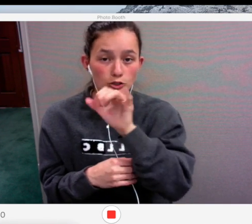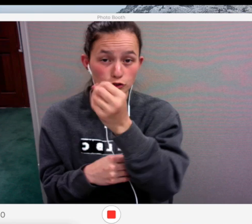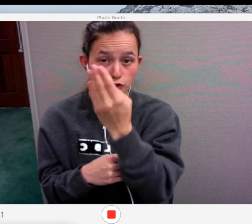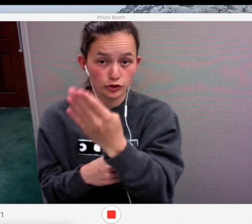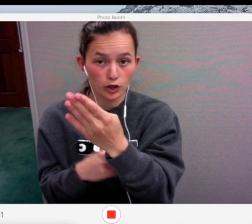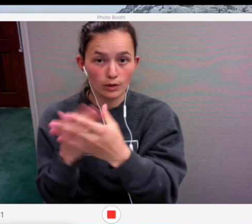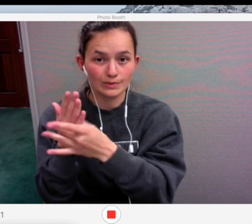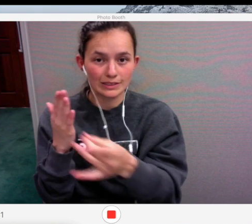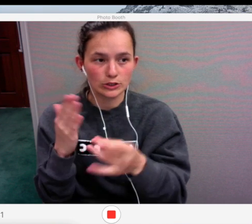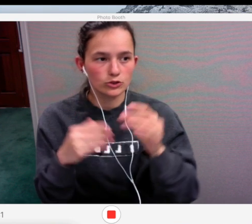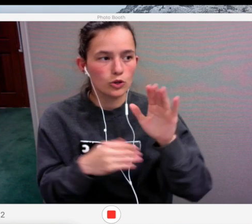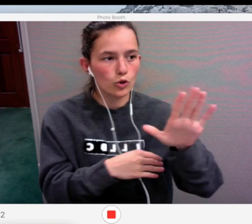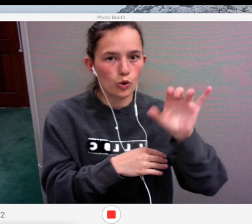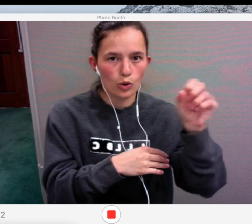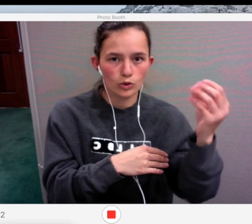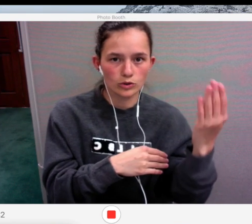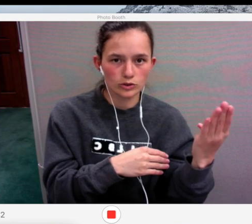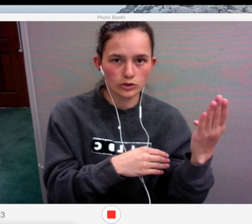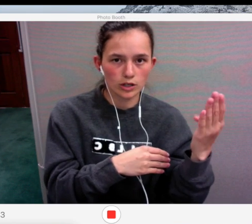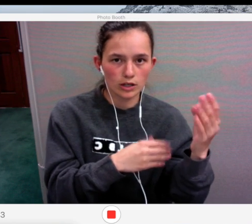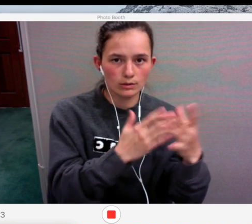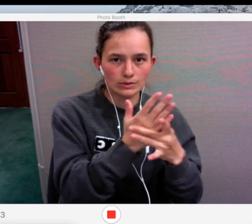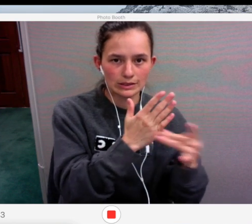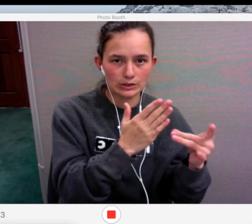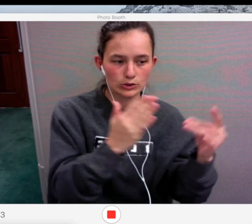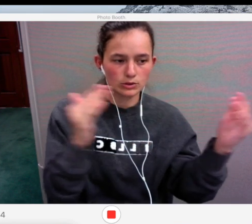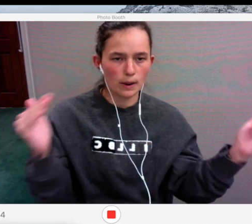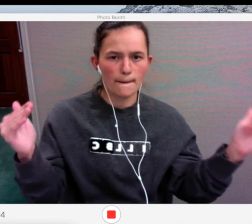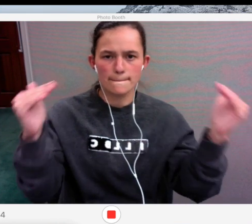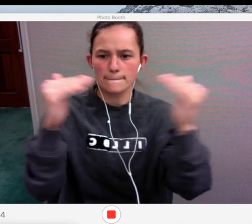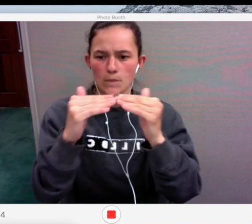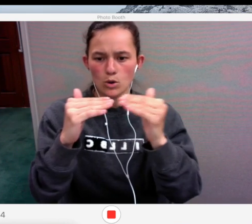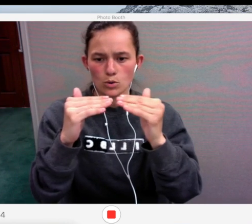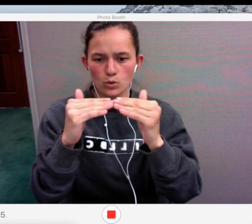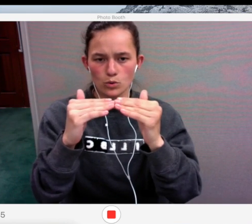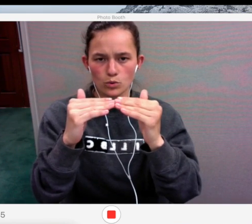some of the skills that are required for the job.